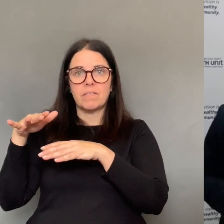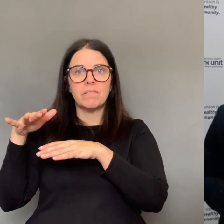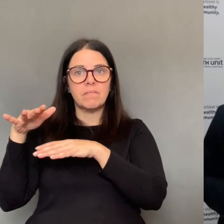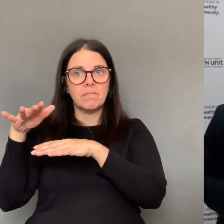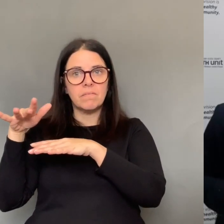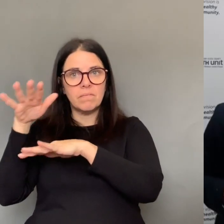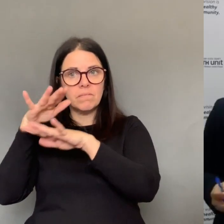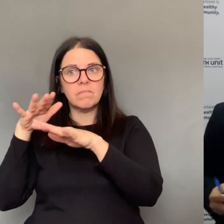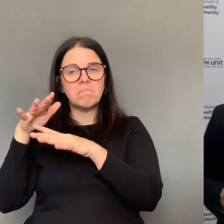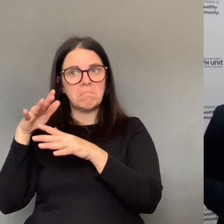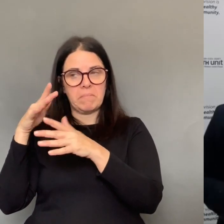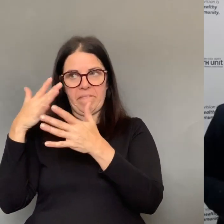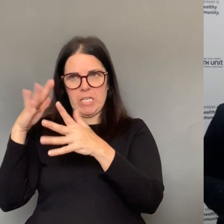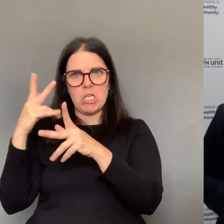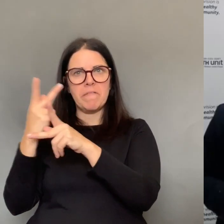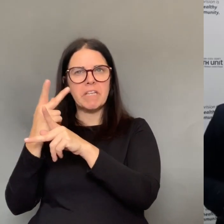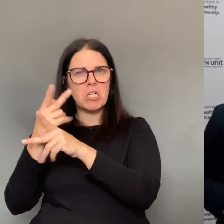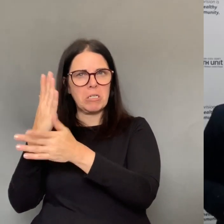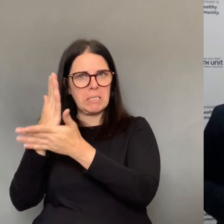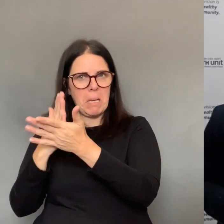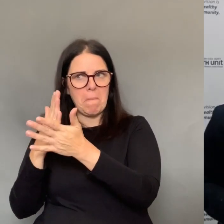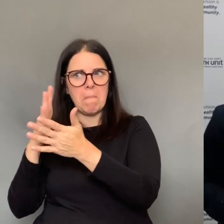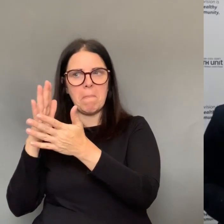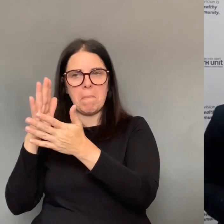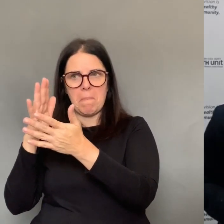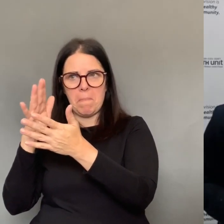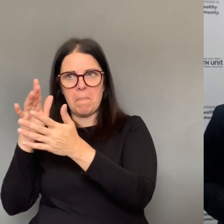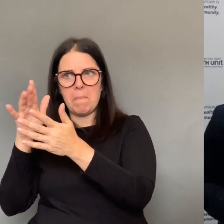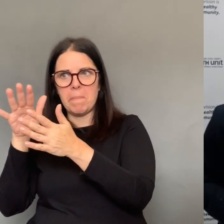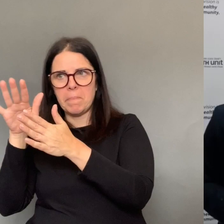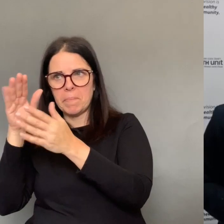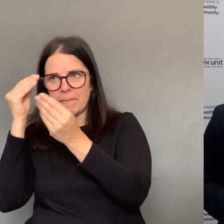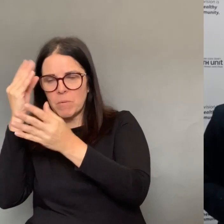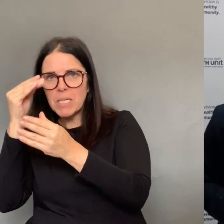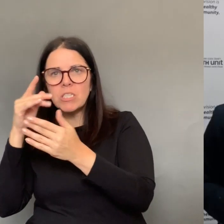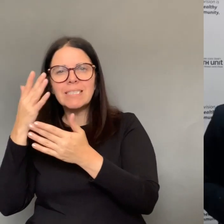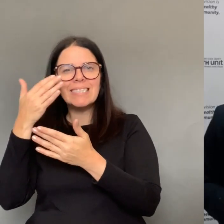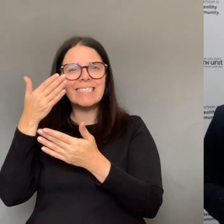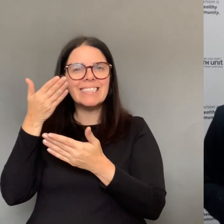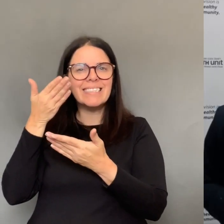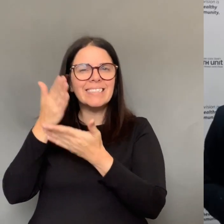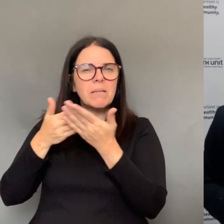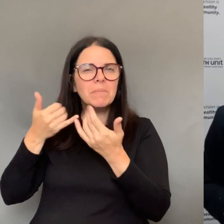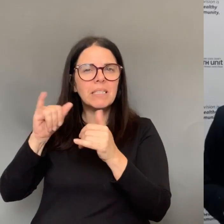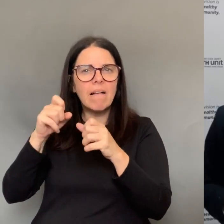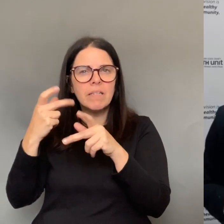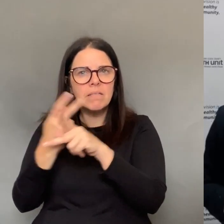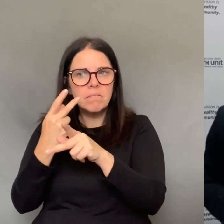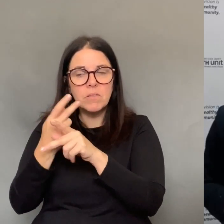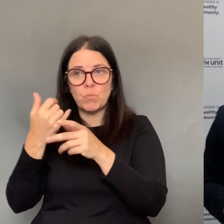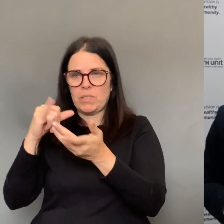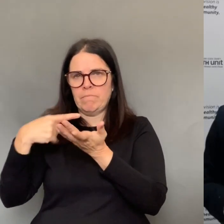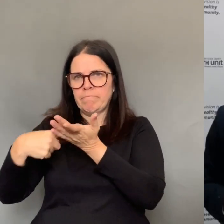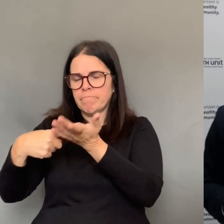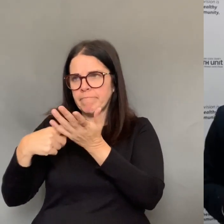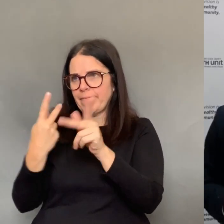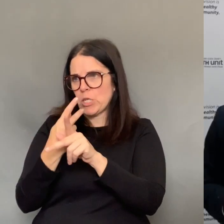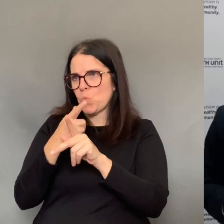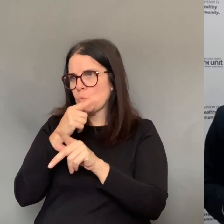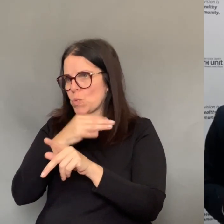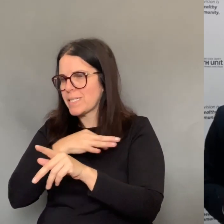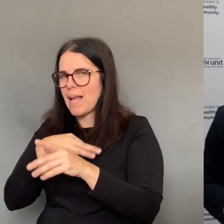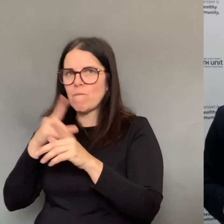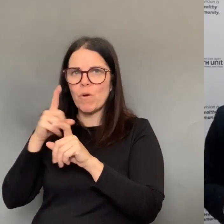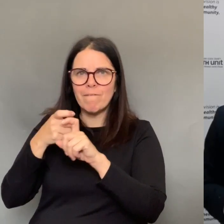and we should see some movement pretty soon. So could this happen with the homes that are in